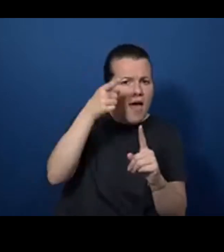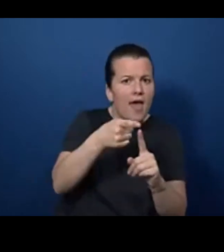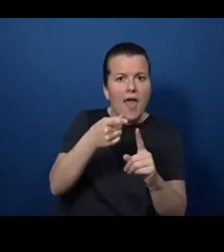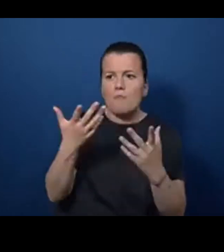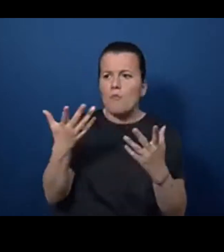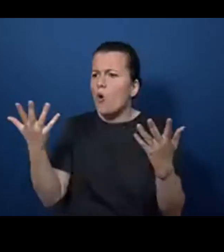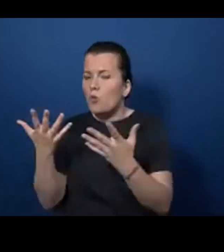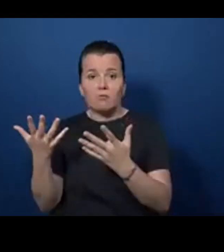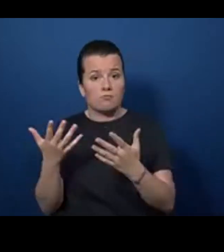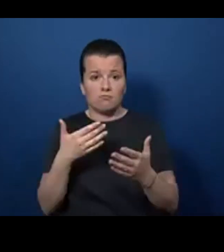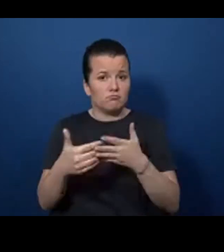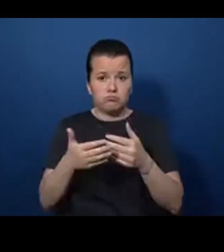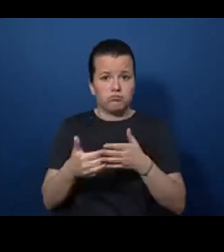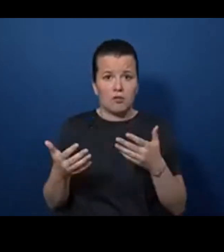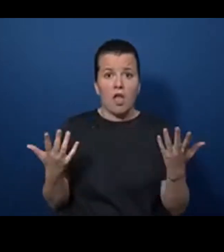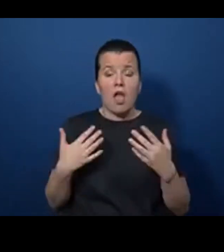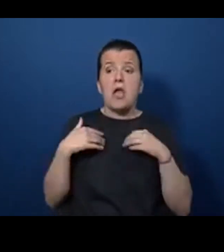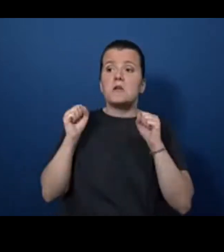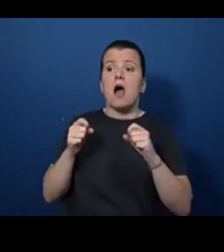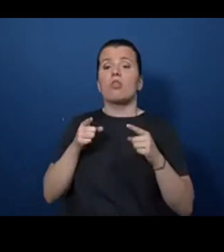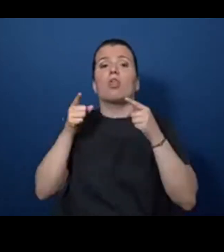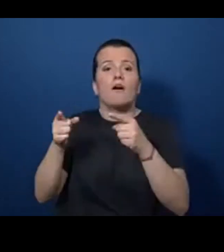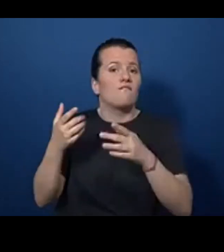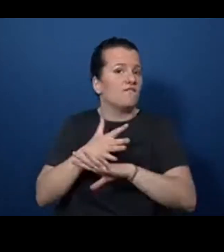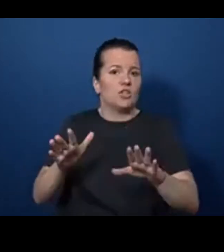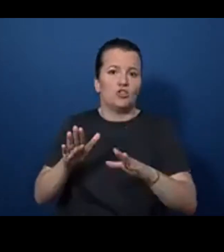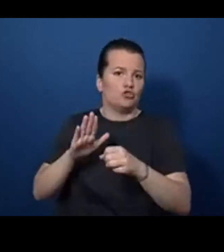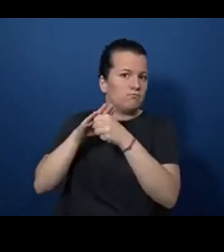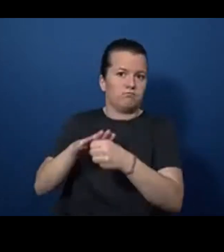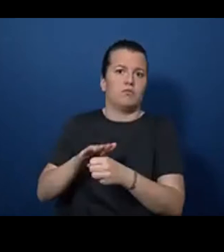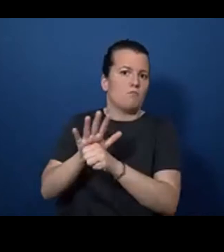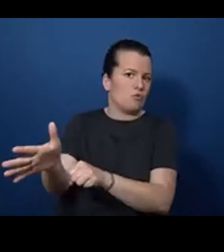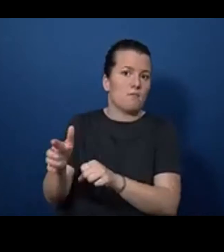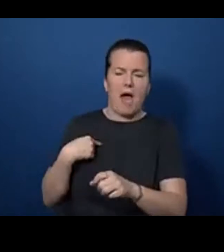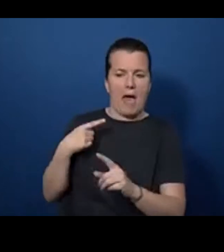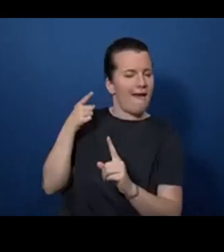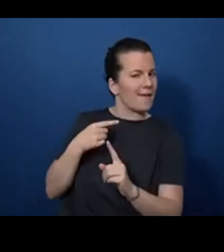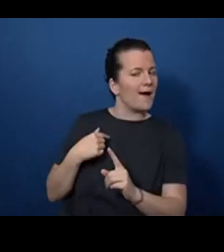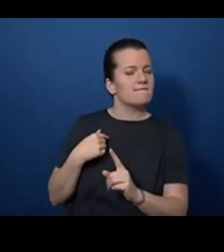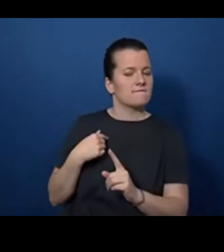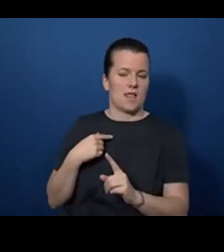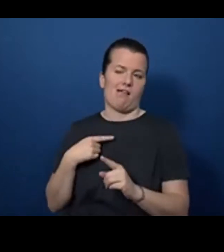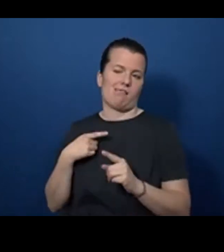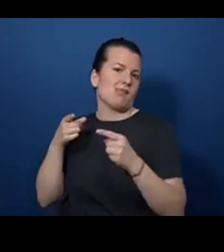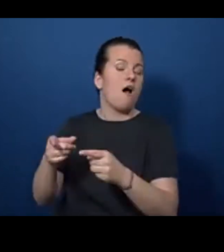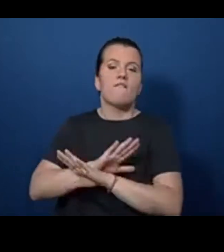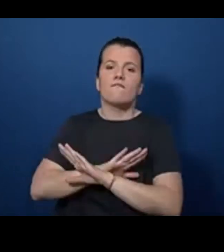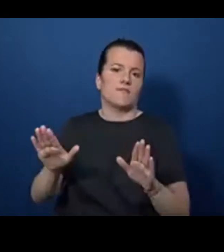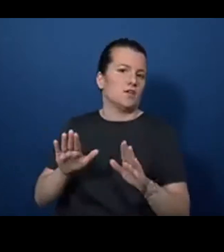the invention or just the result. When it's done on purpose, as we say with